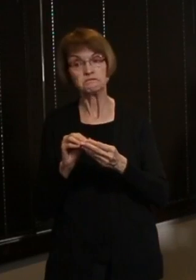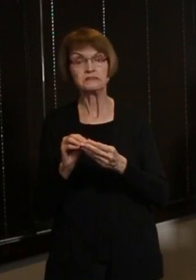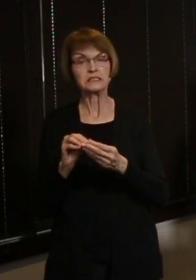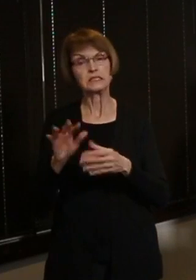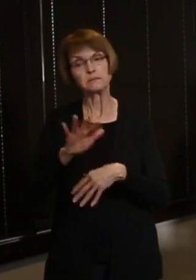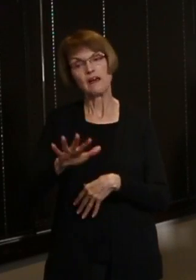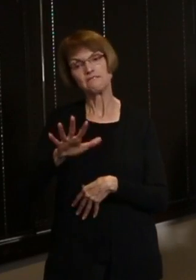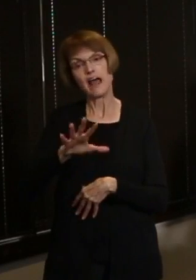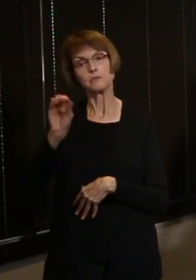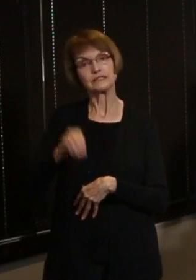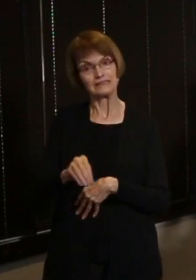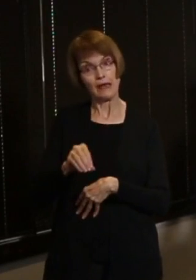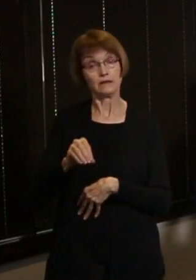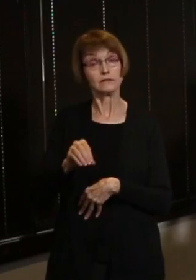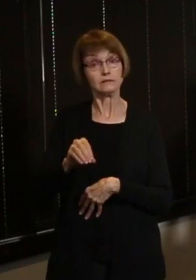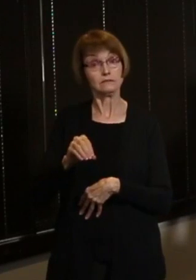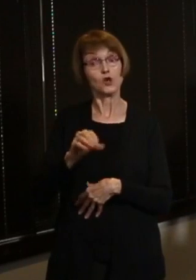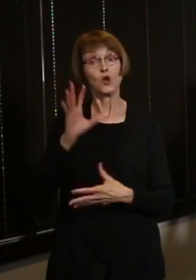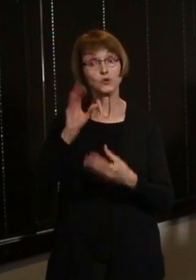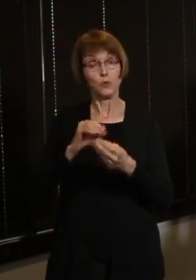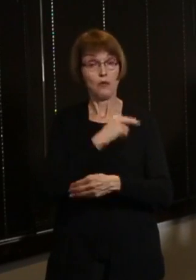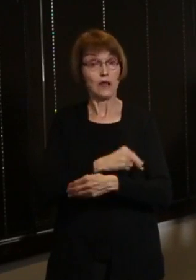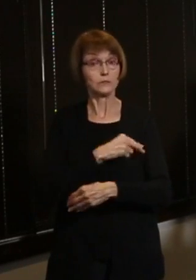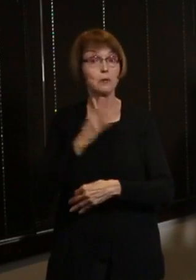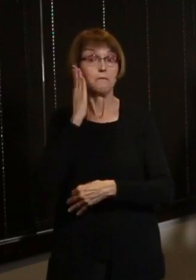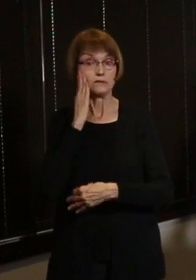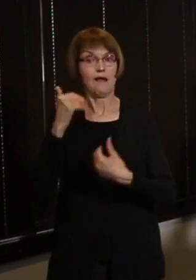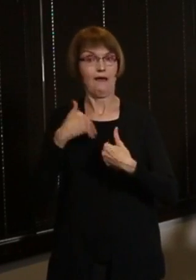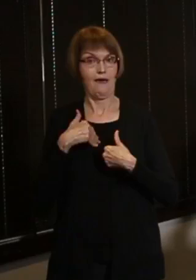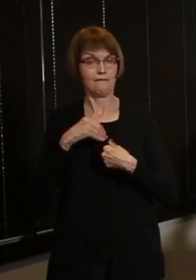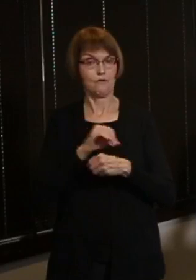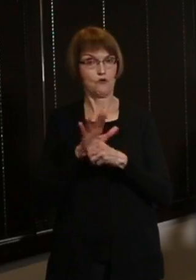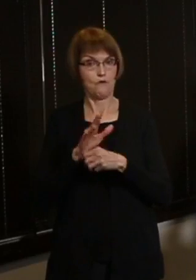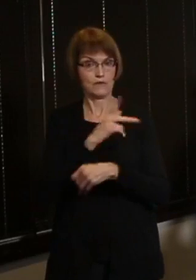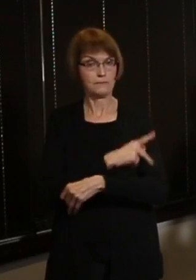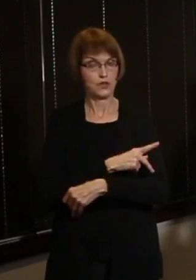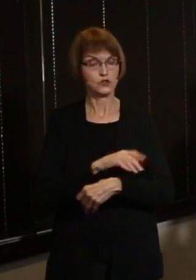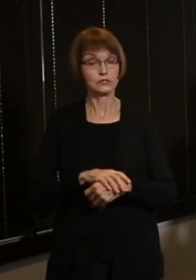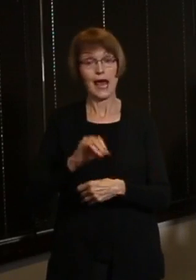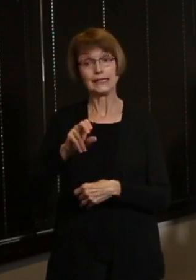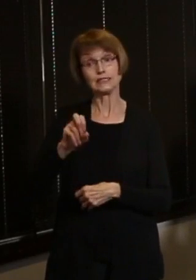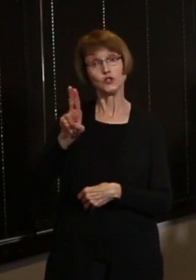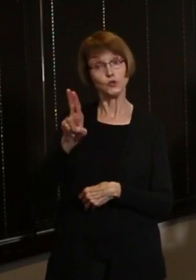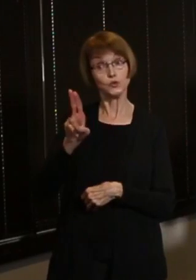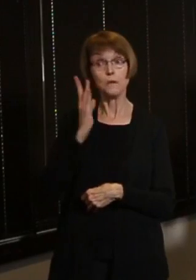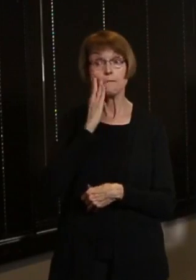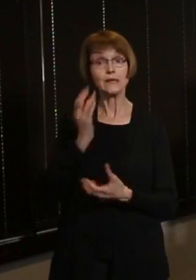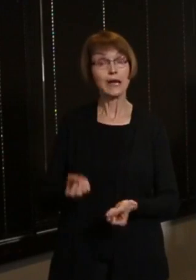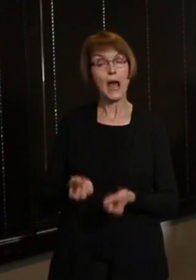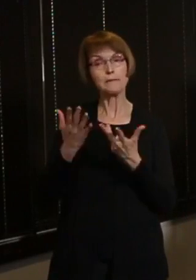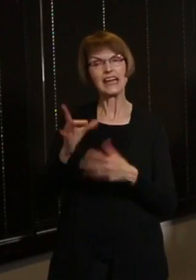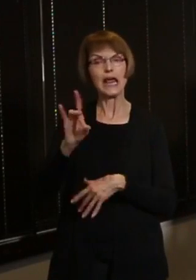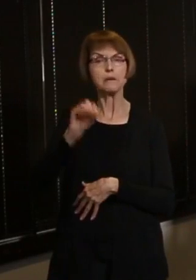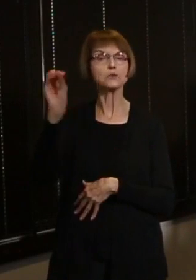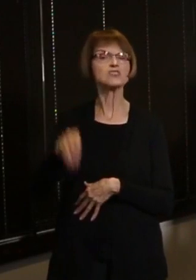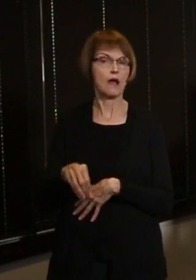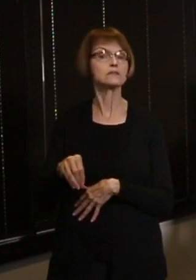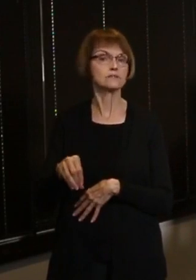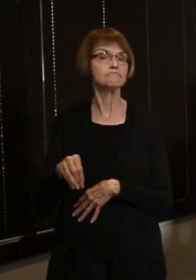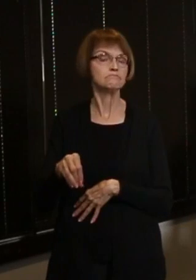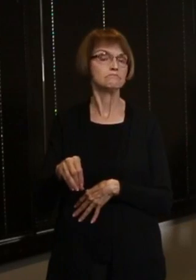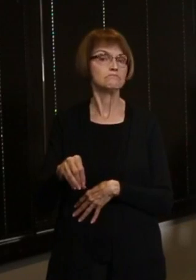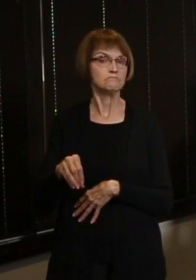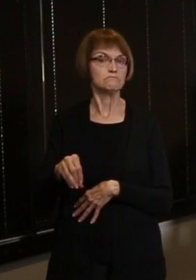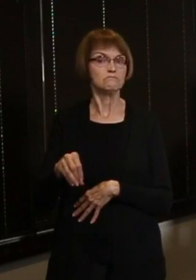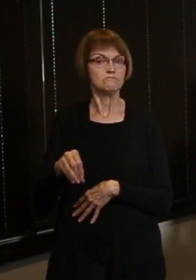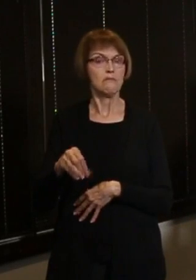of total beds with COVID patients, and our intensive care unit is around a little bit over 8% of